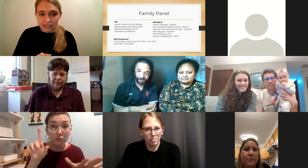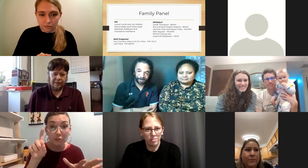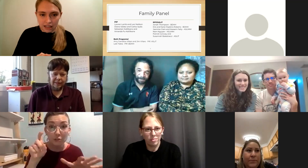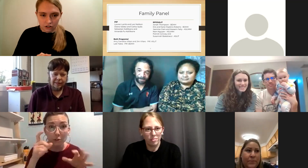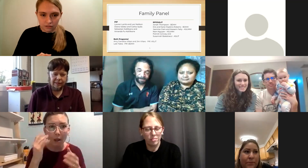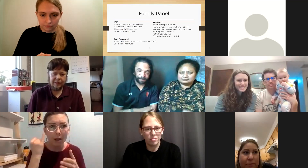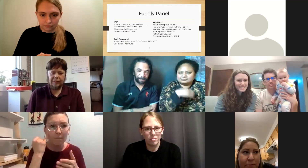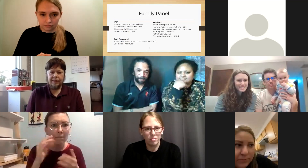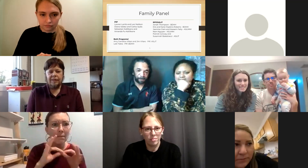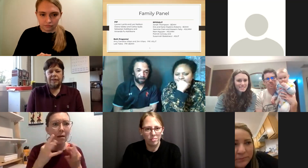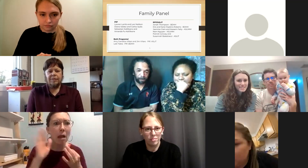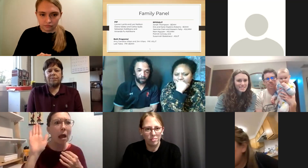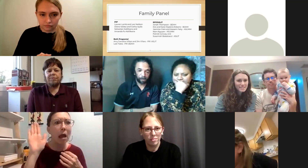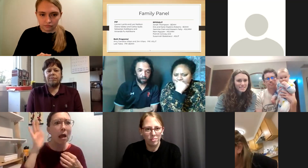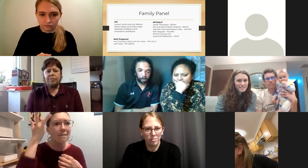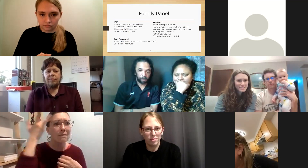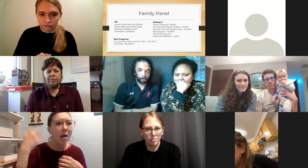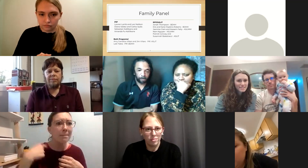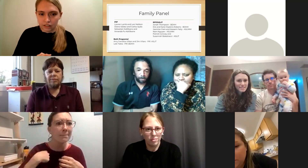Is this the panel?